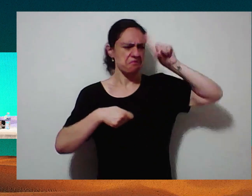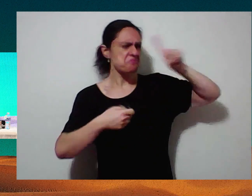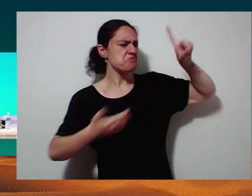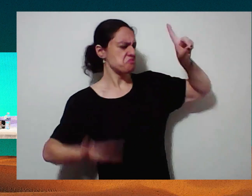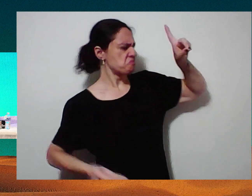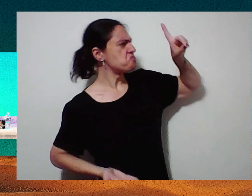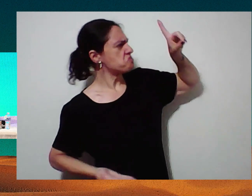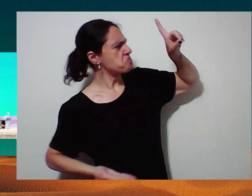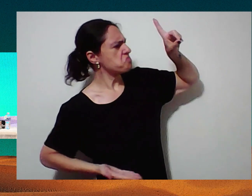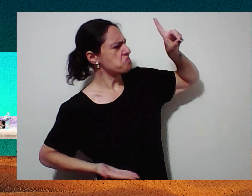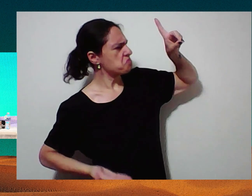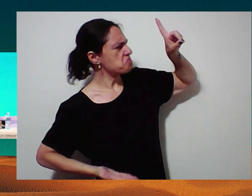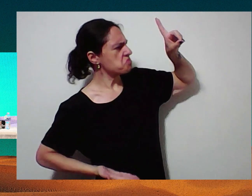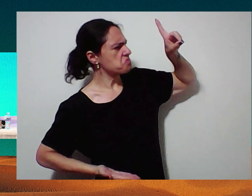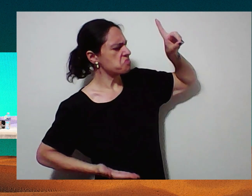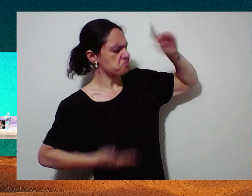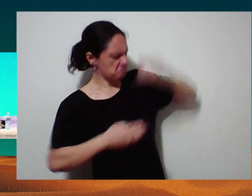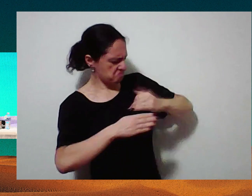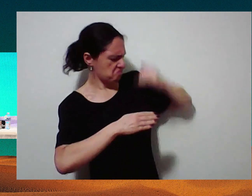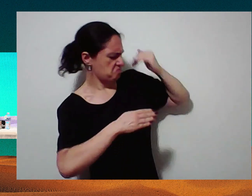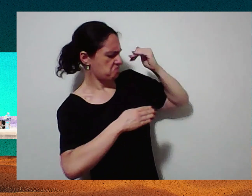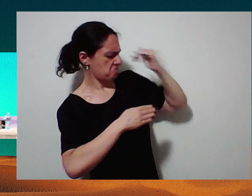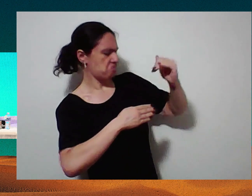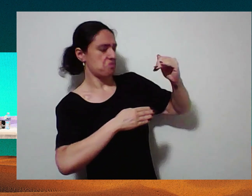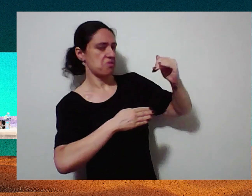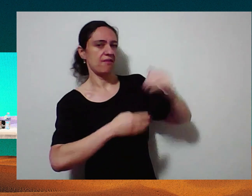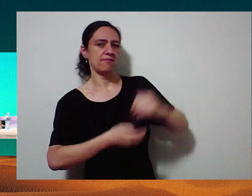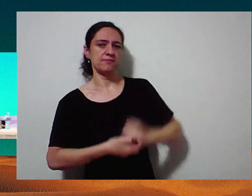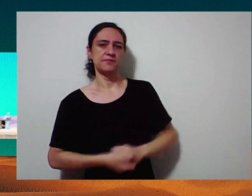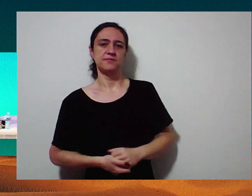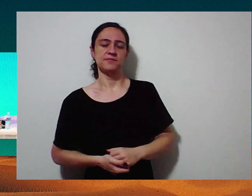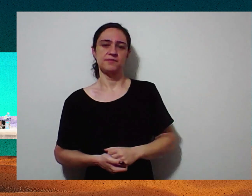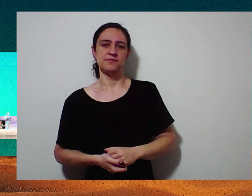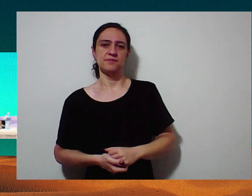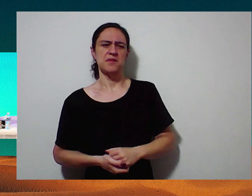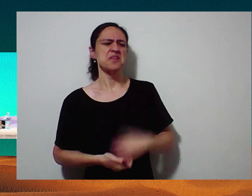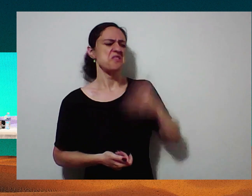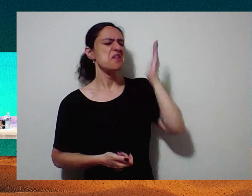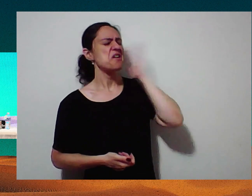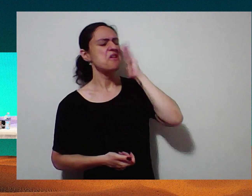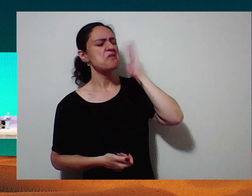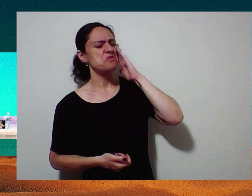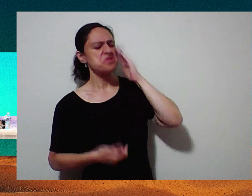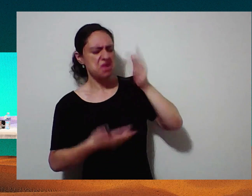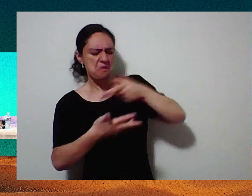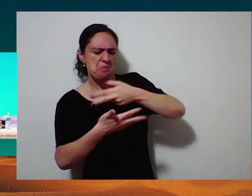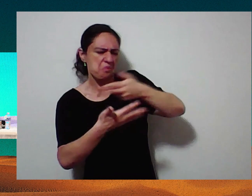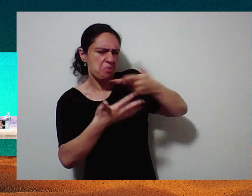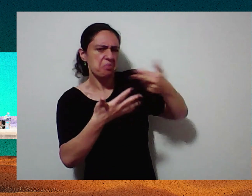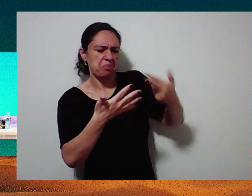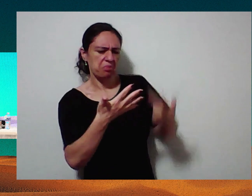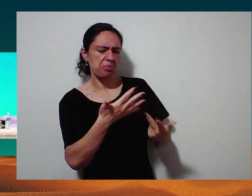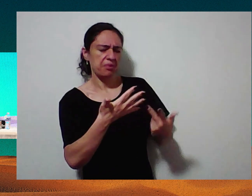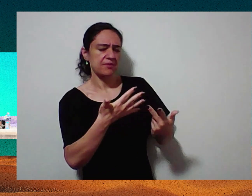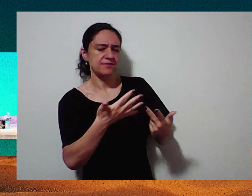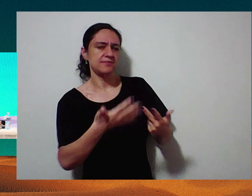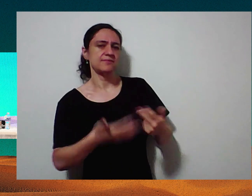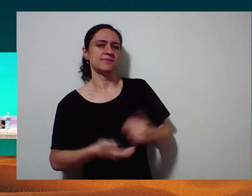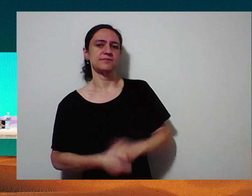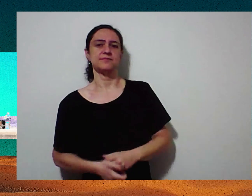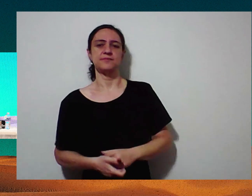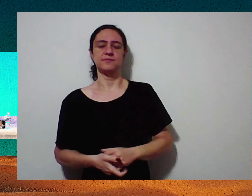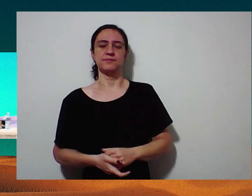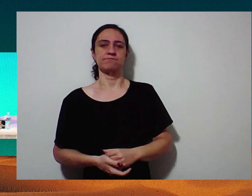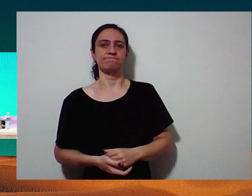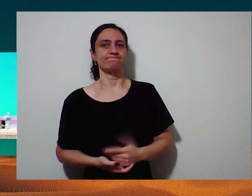achar o máximo. and you will be the top one. Eu sei fazer isso, eu sei fazer aquilo. I know how to do this and that. Irmão, quando o orgulho